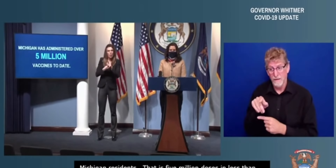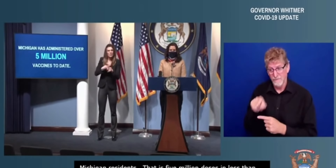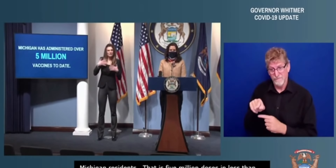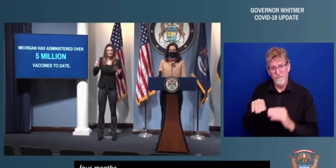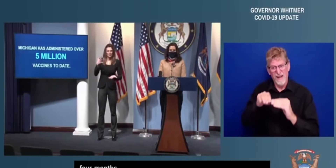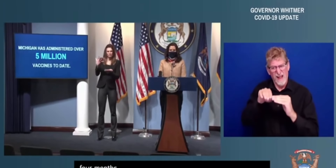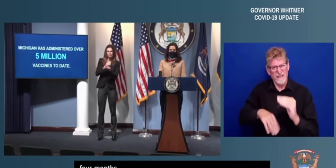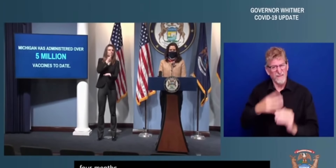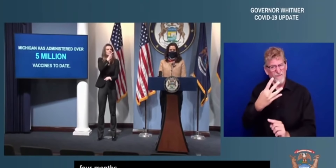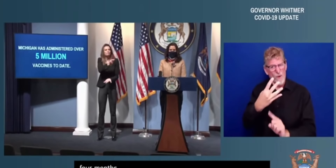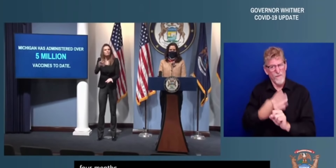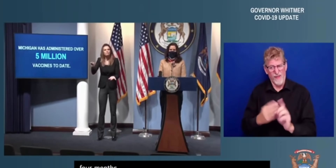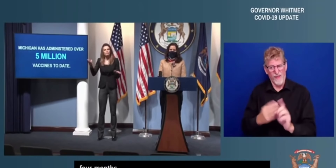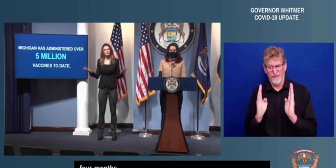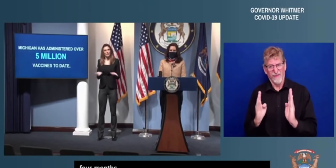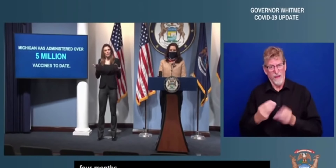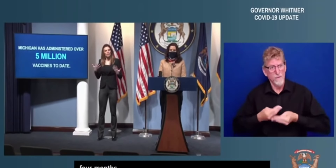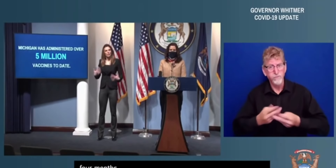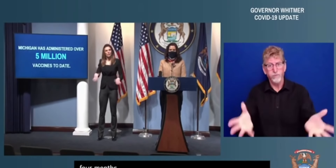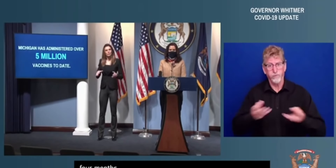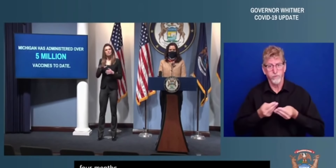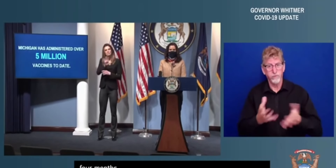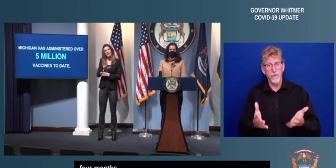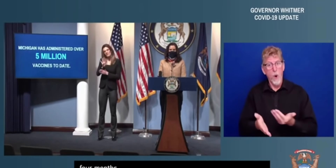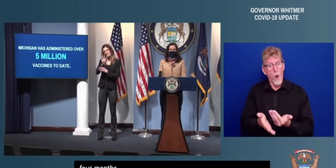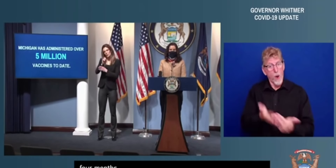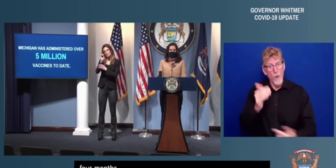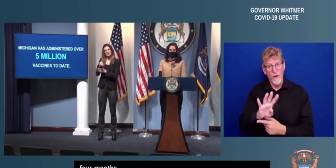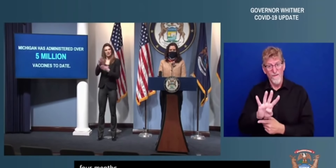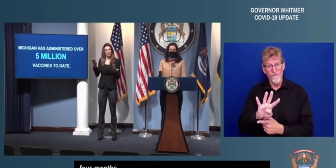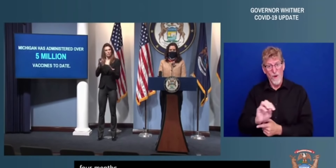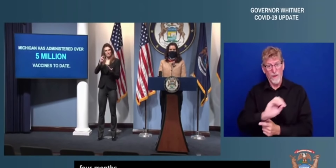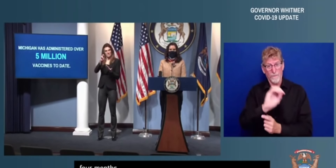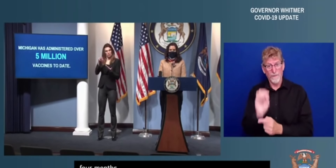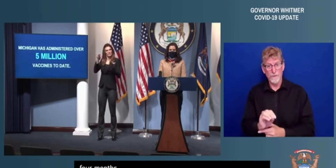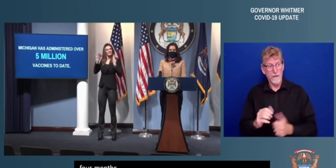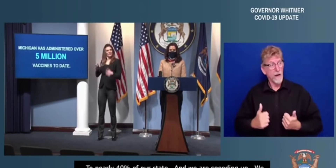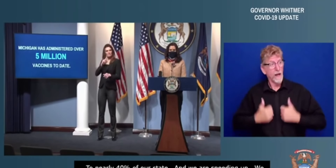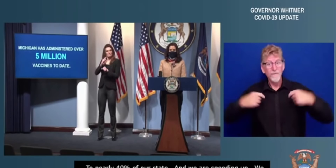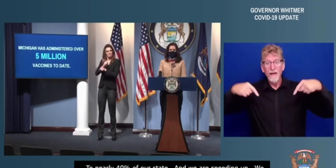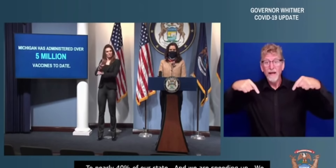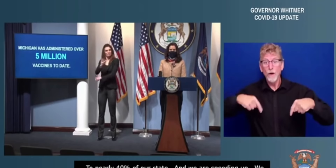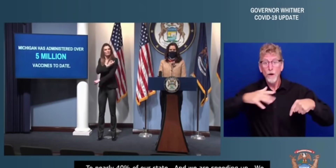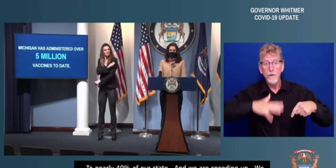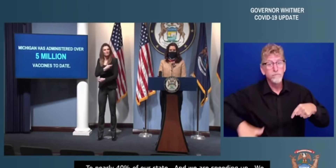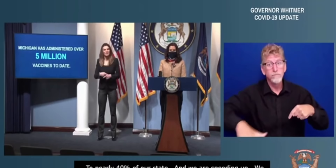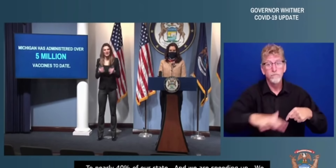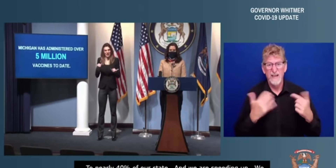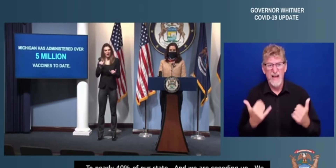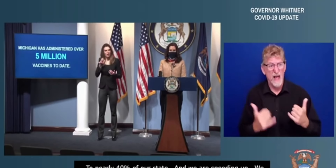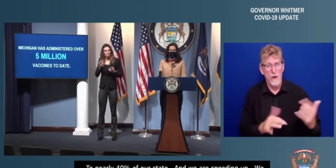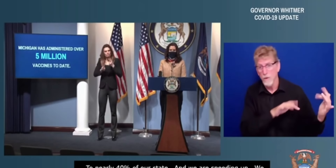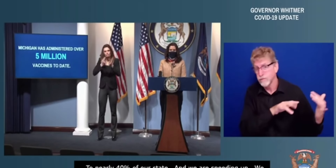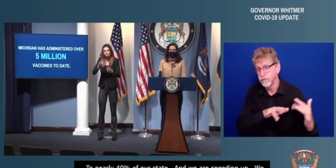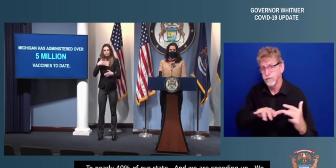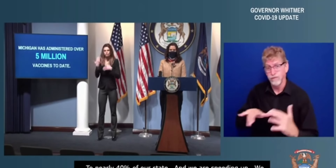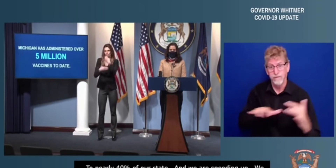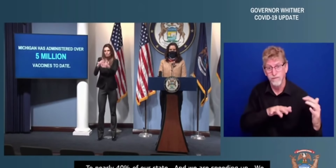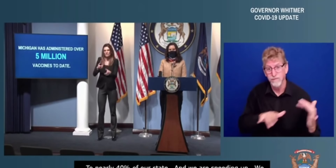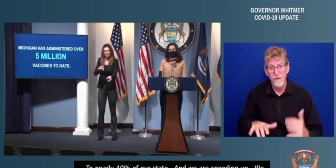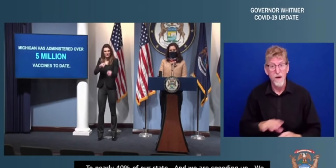40% of our state. And we're speeding up. We went from 4 to 5 million doses in under 2